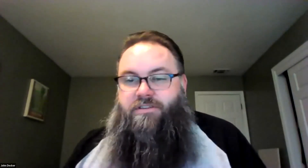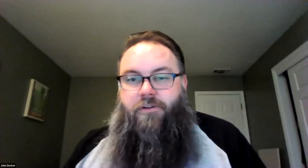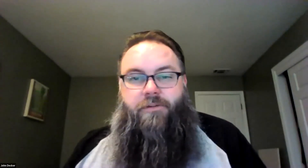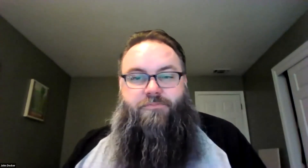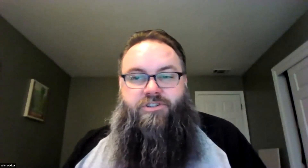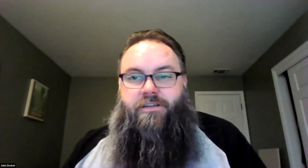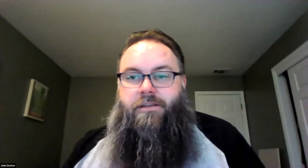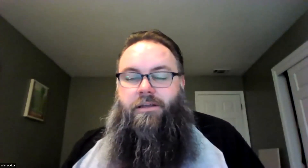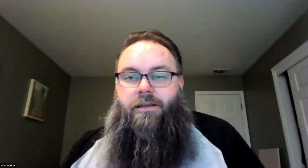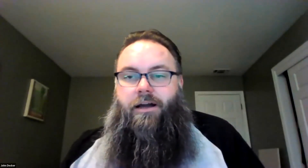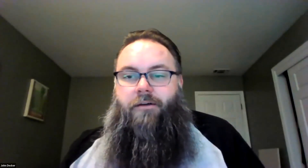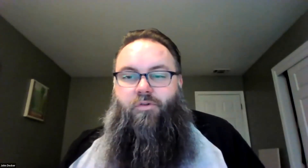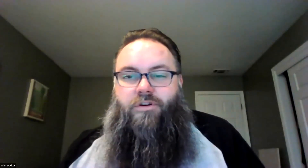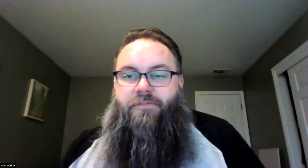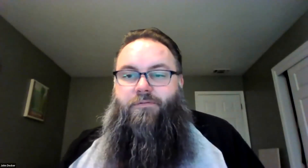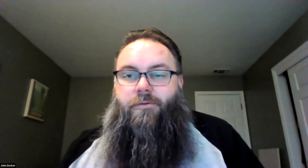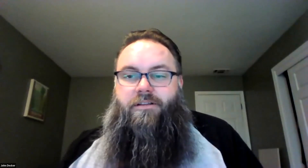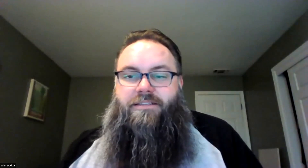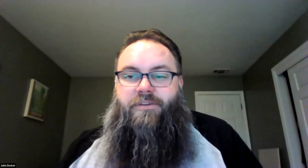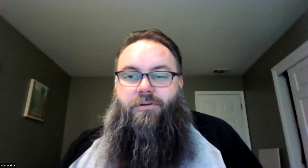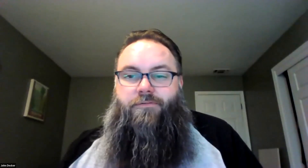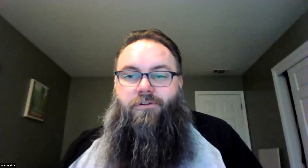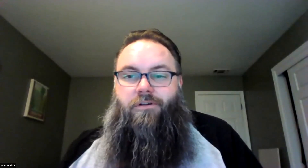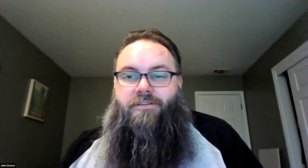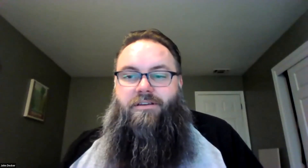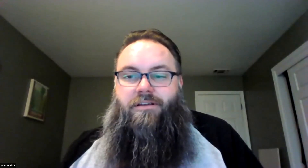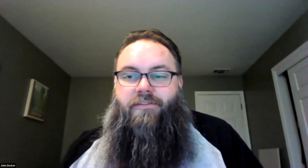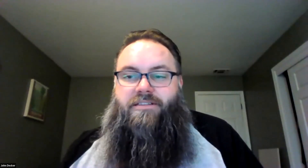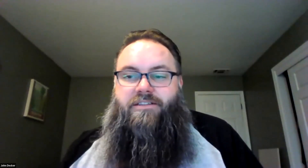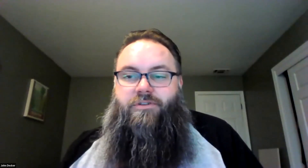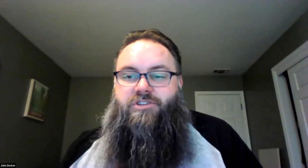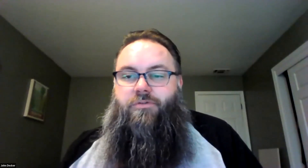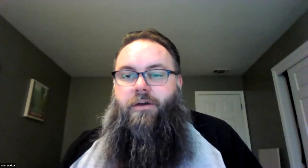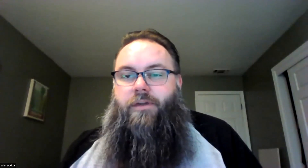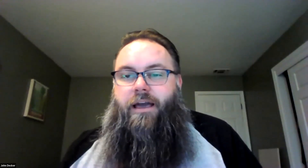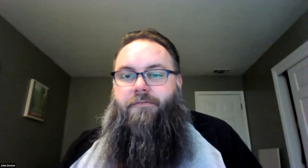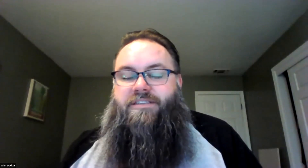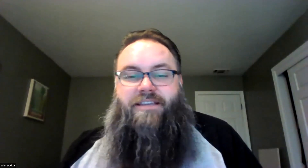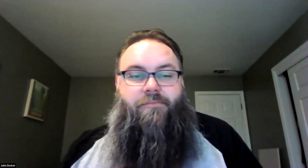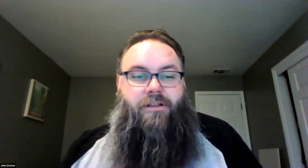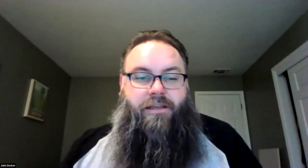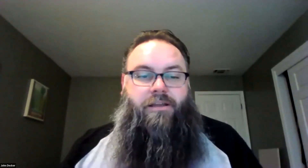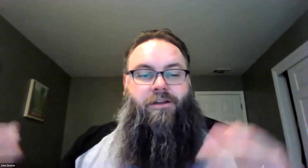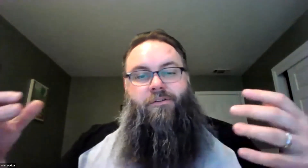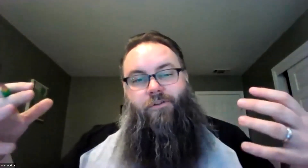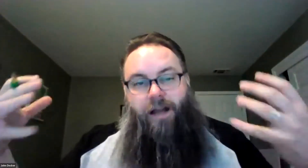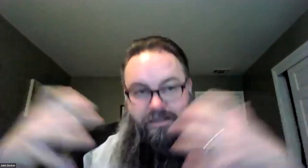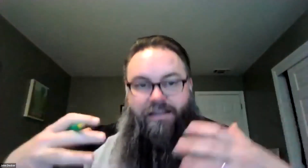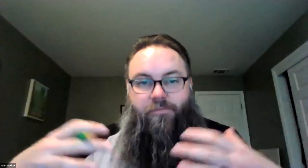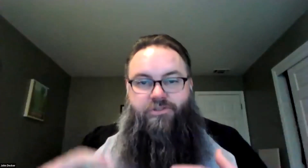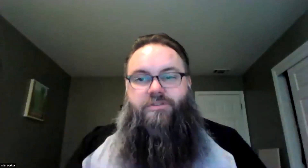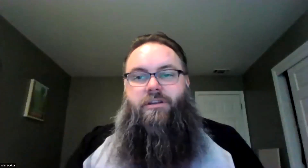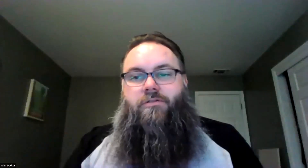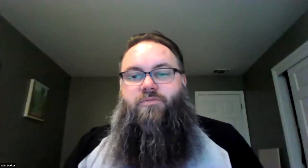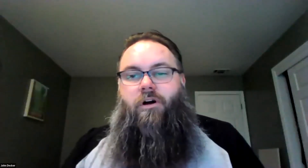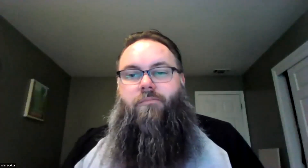us, we are also very much pushing the core staffing formula. That's a big one for Alta, obviously, to ensure that we have sustainability for us